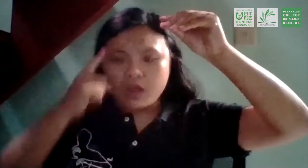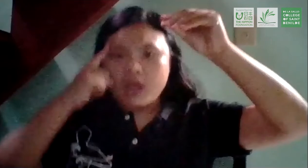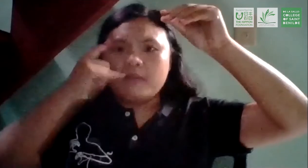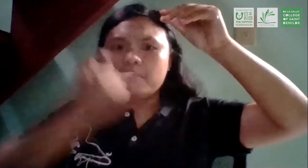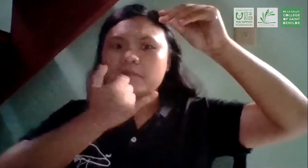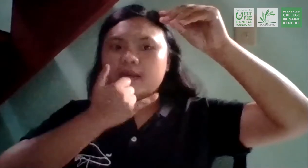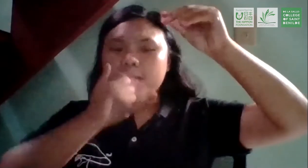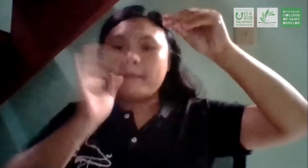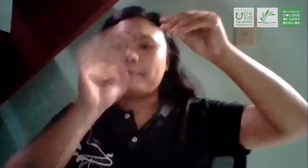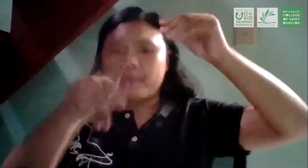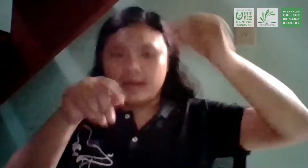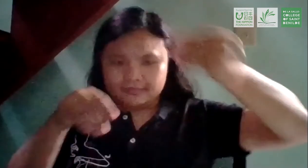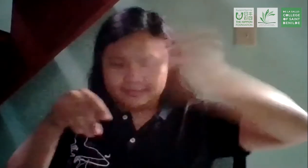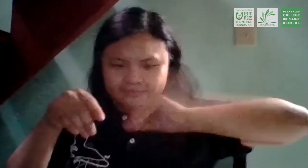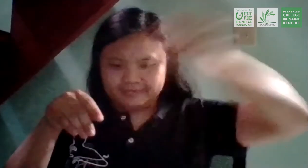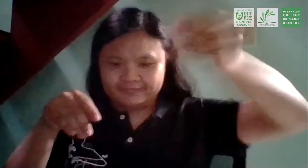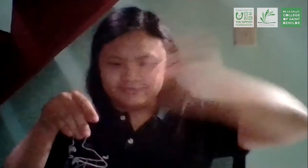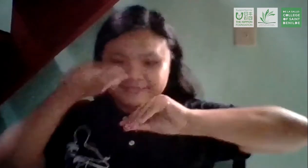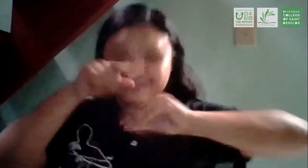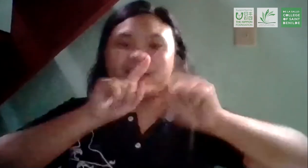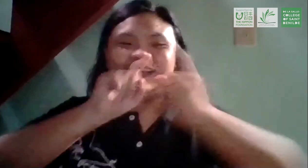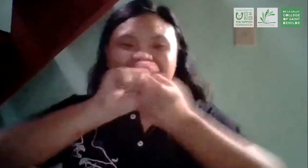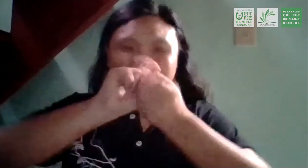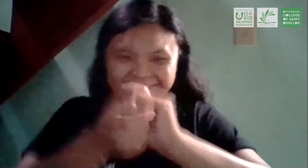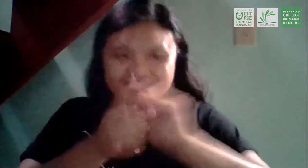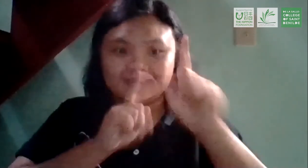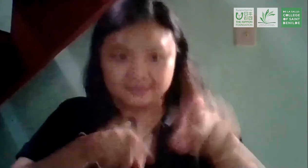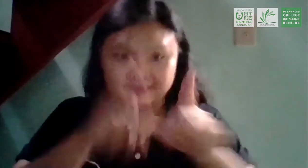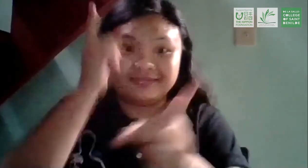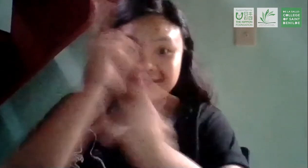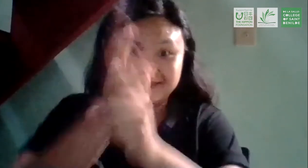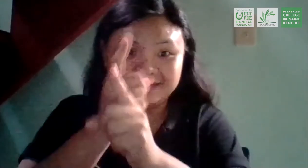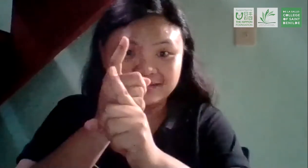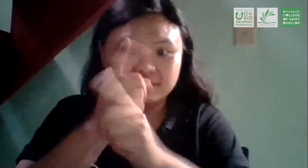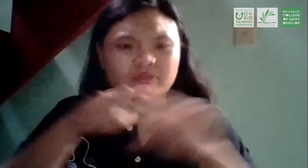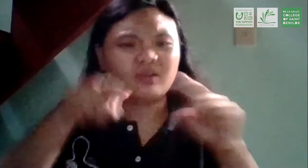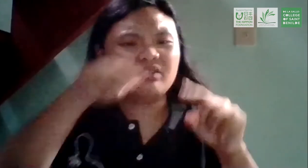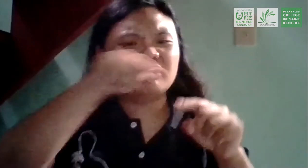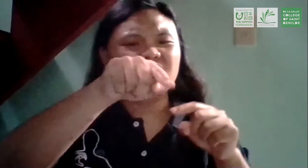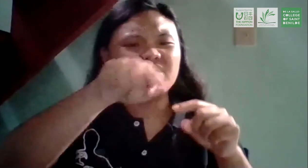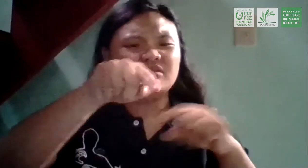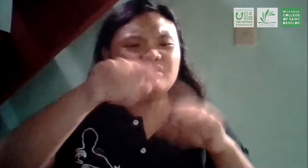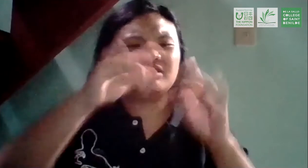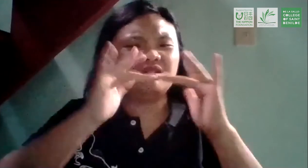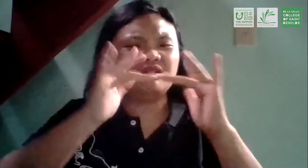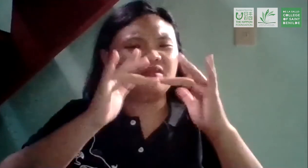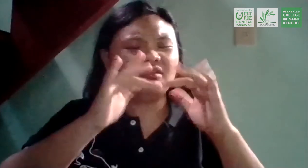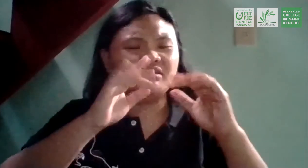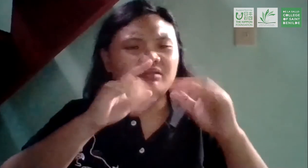When we have like a paper copy, it makes it a lot easier to